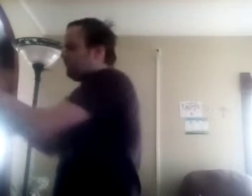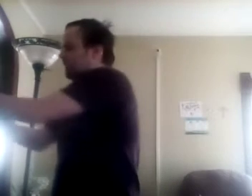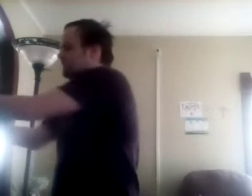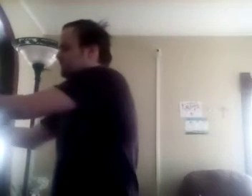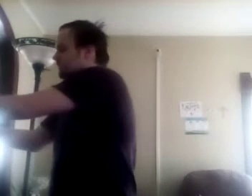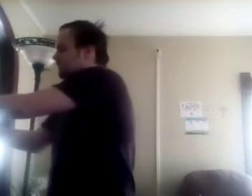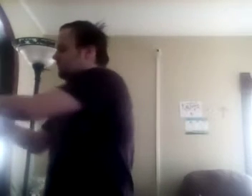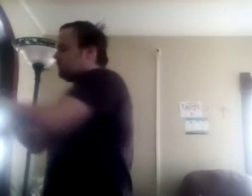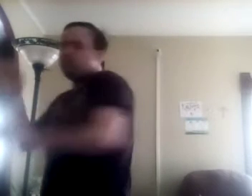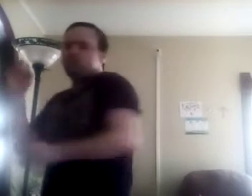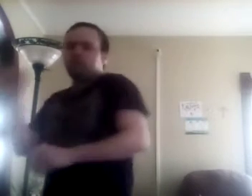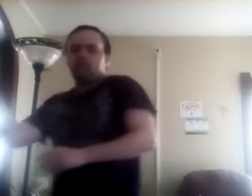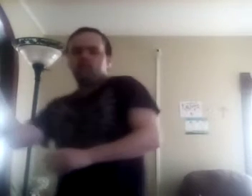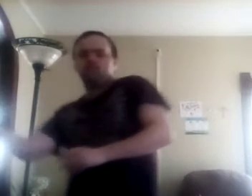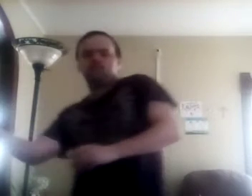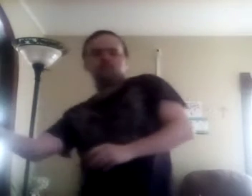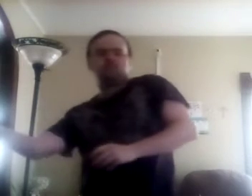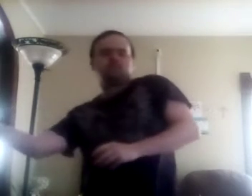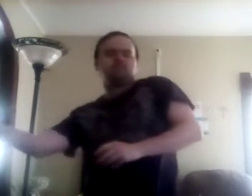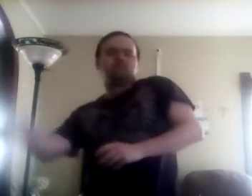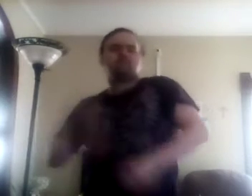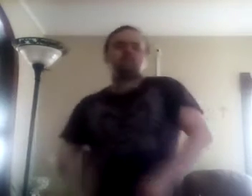face. You sure?